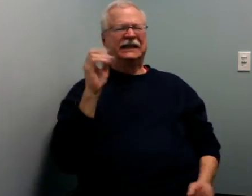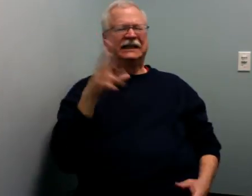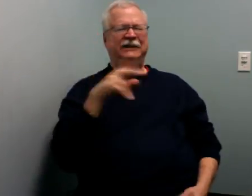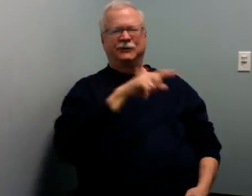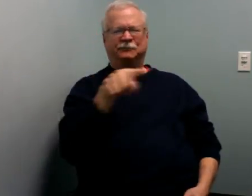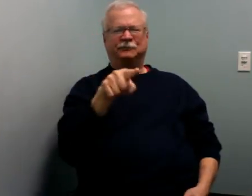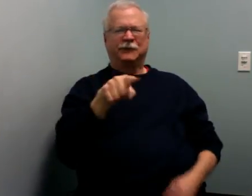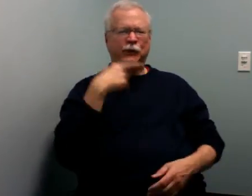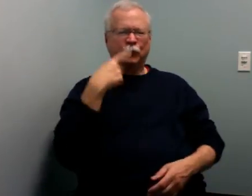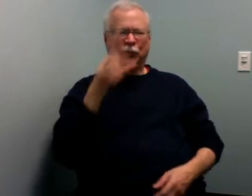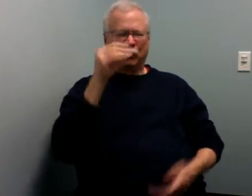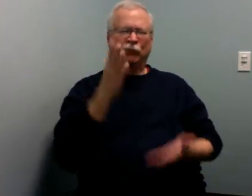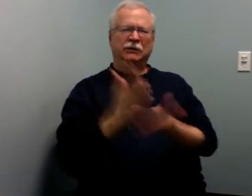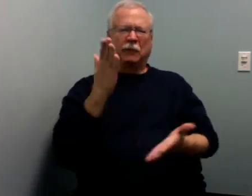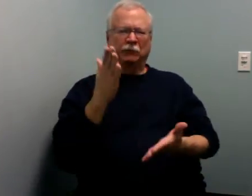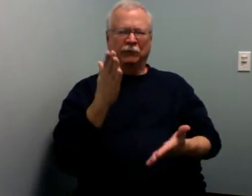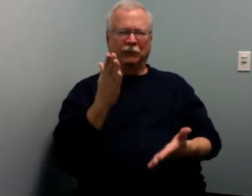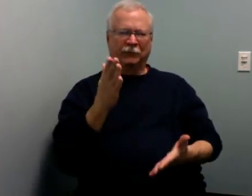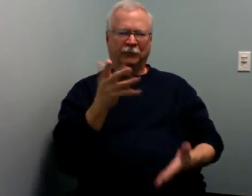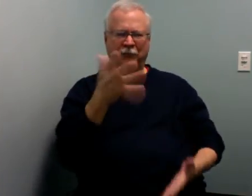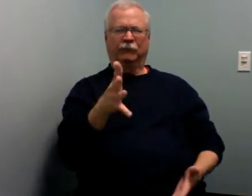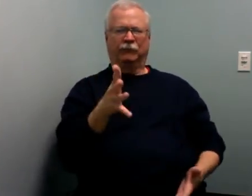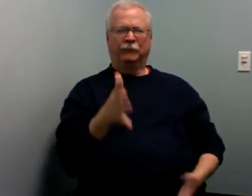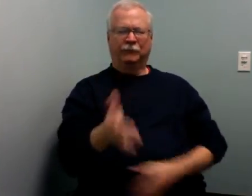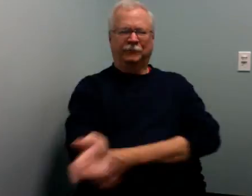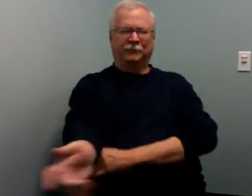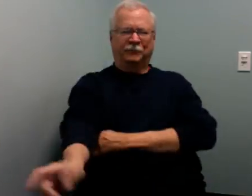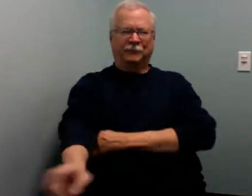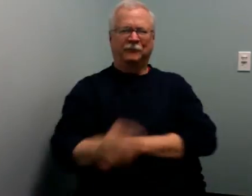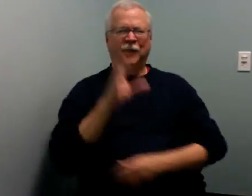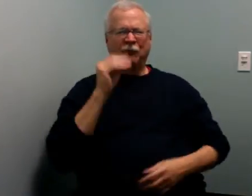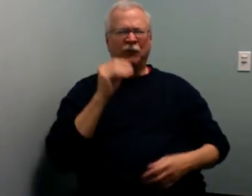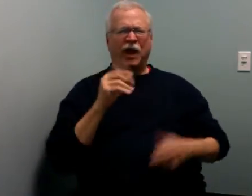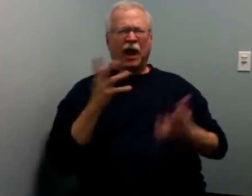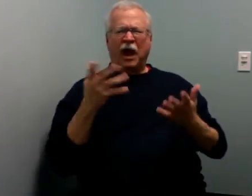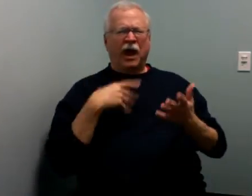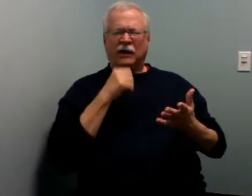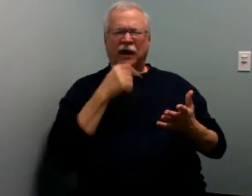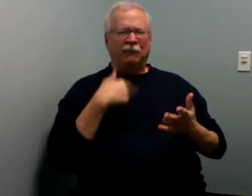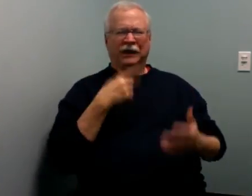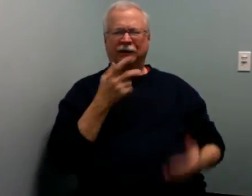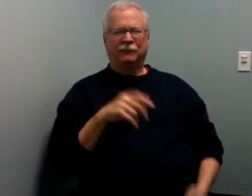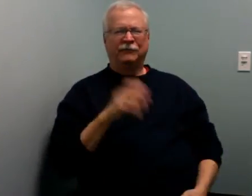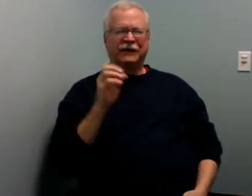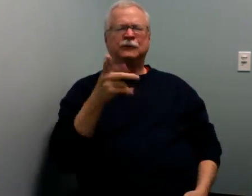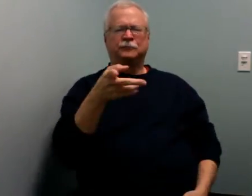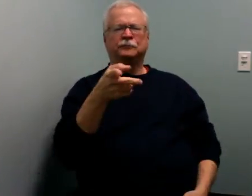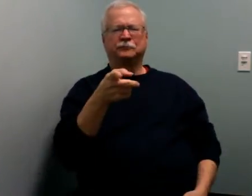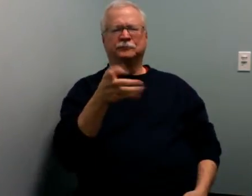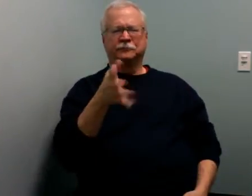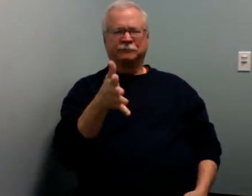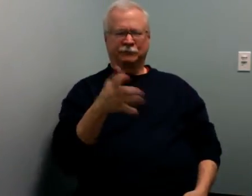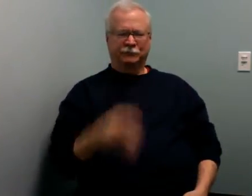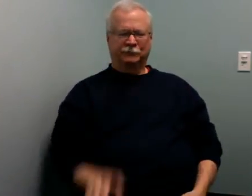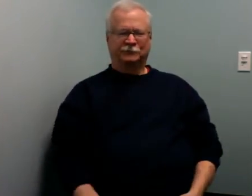and hearing this noise. And the teacher didn't know what was going on, but he could obviously see that we were having fun in the back. So he instructed us to finish